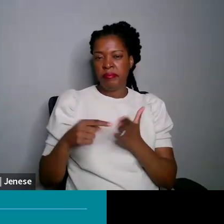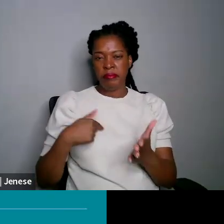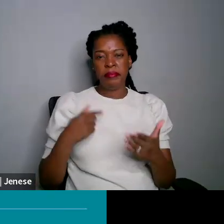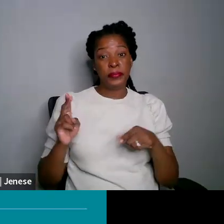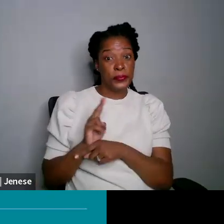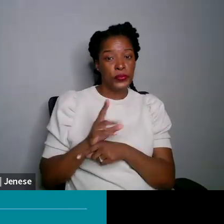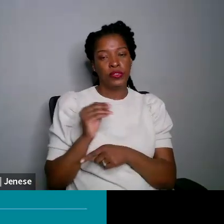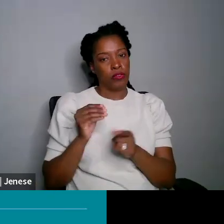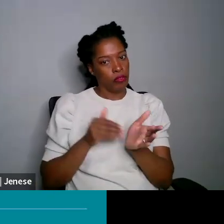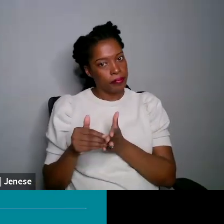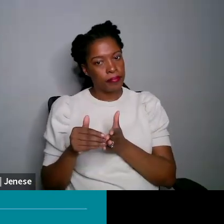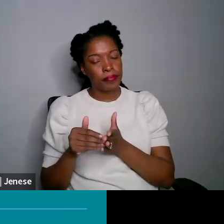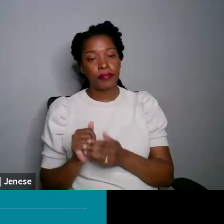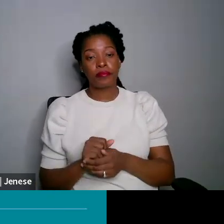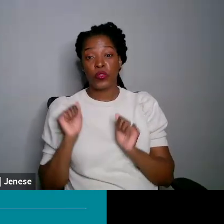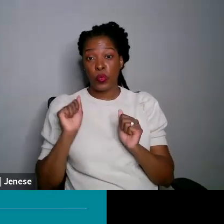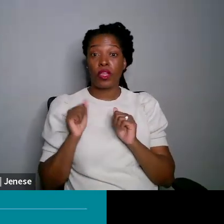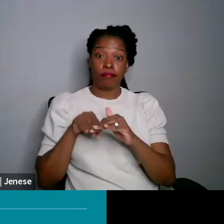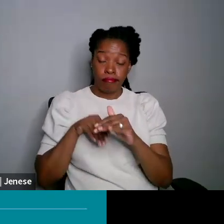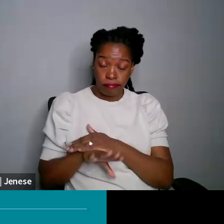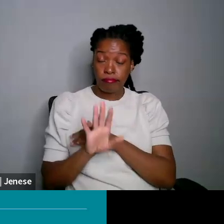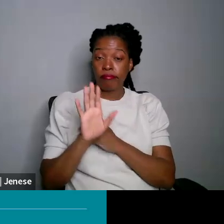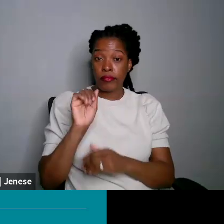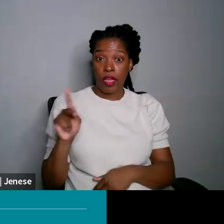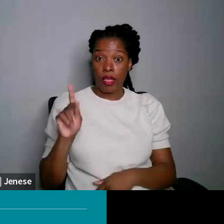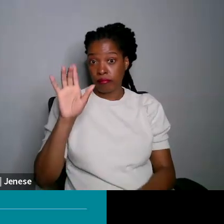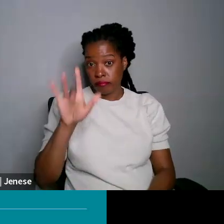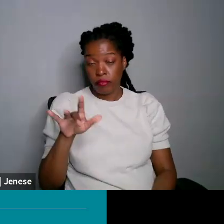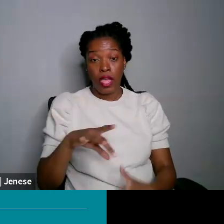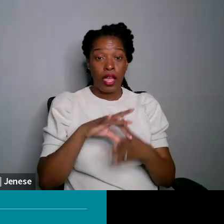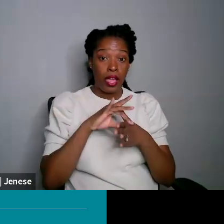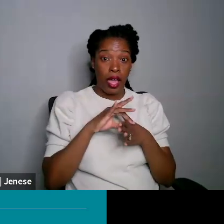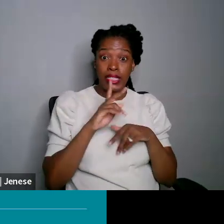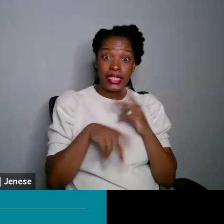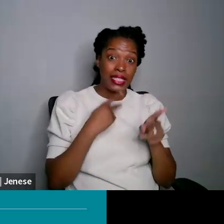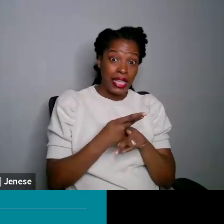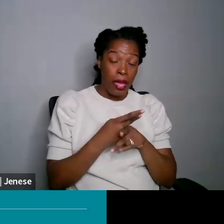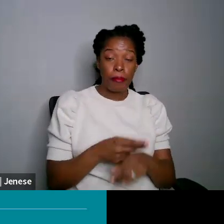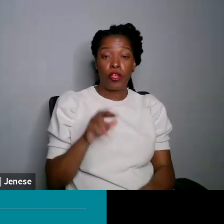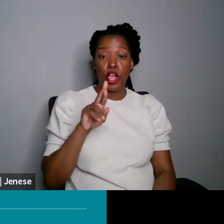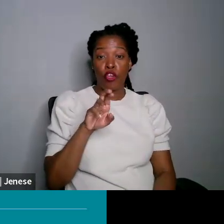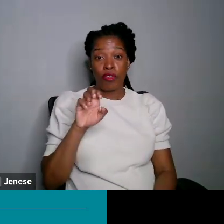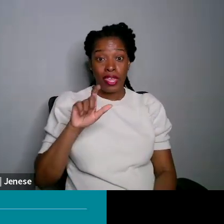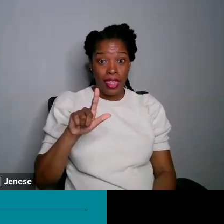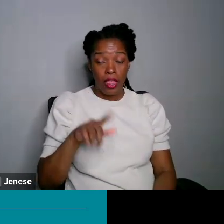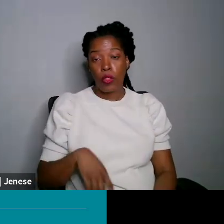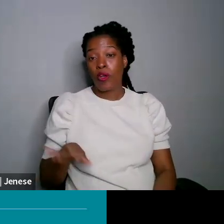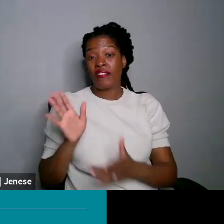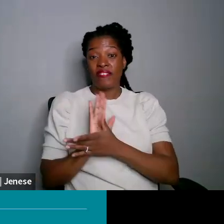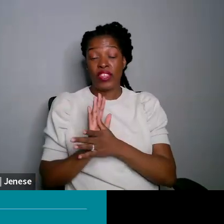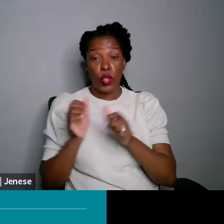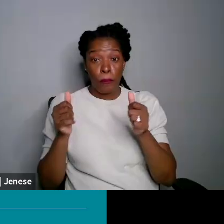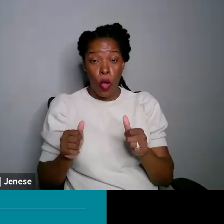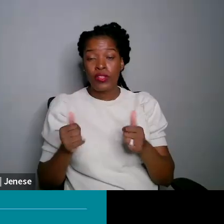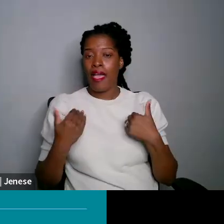love. So you can go in there and select the content type as reel or video post. And then there are thousands of templates